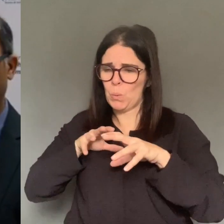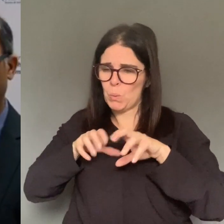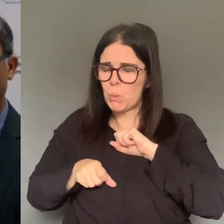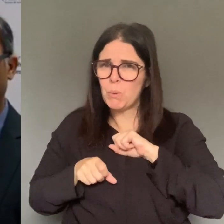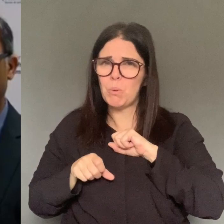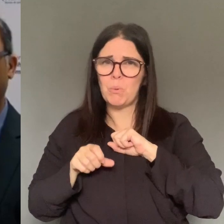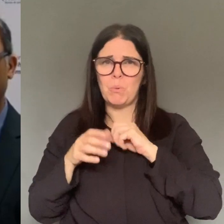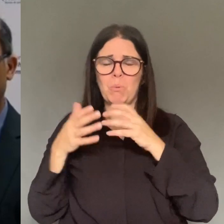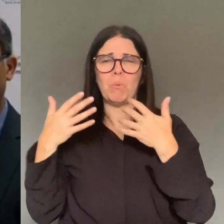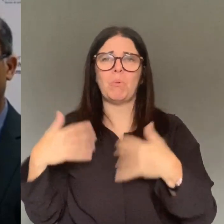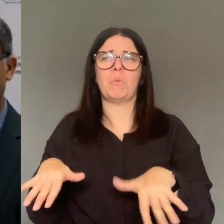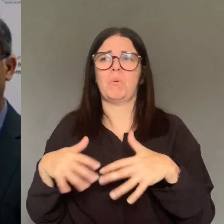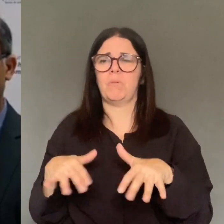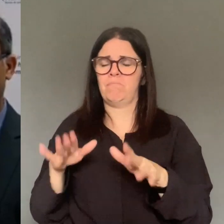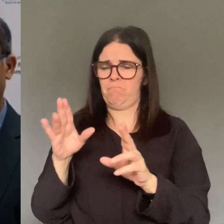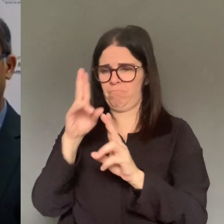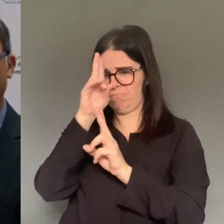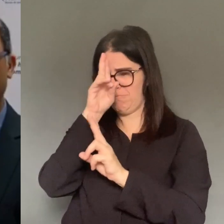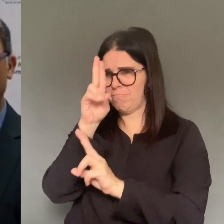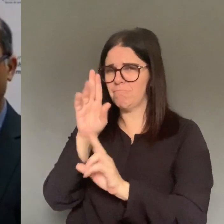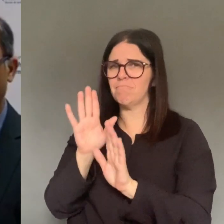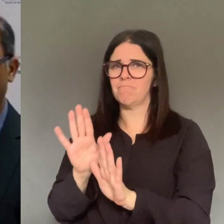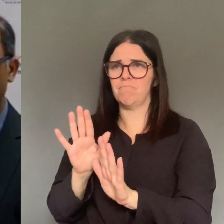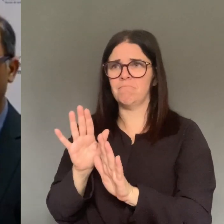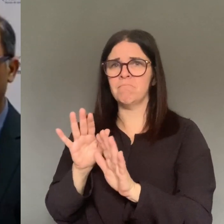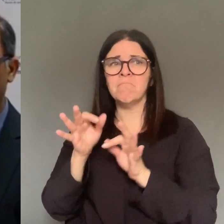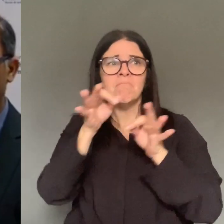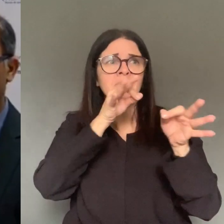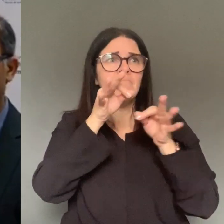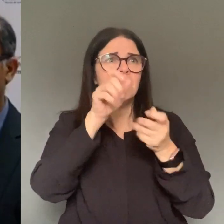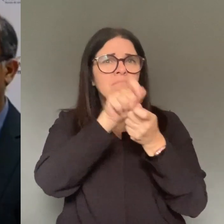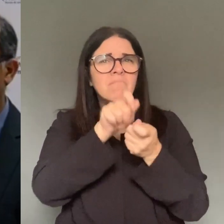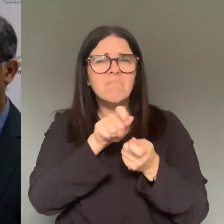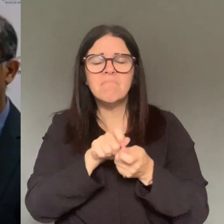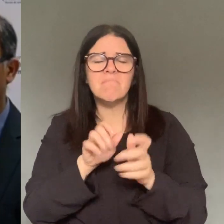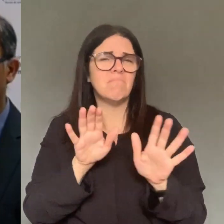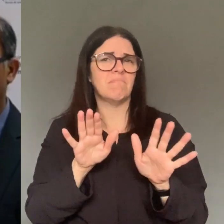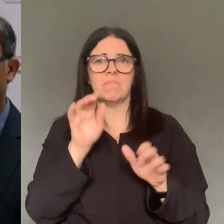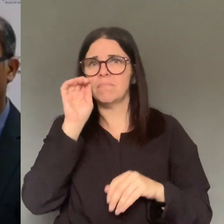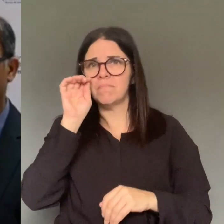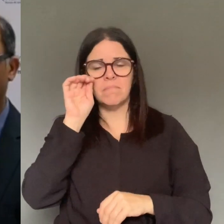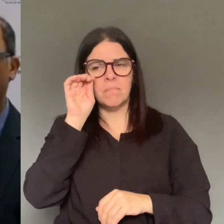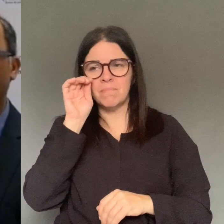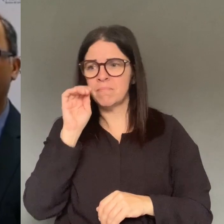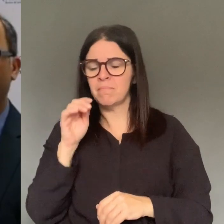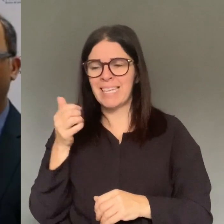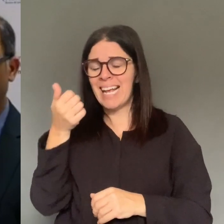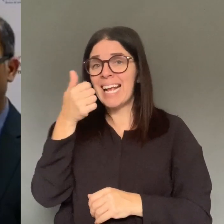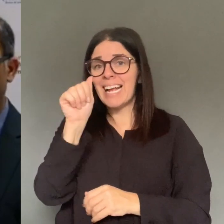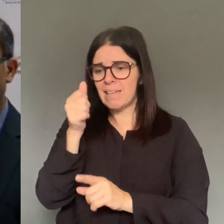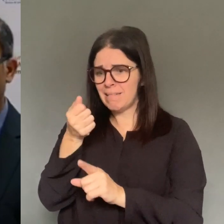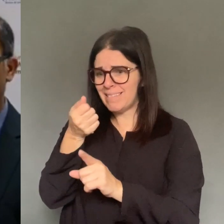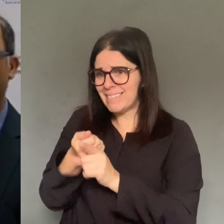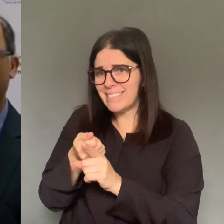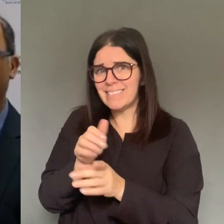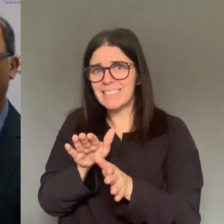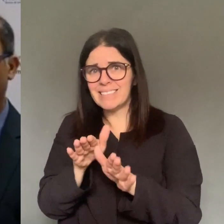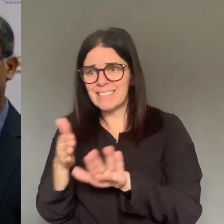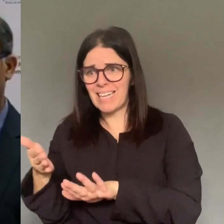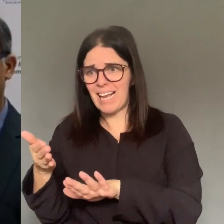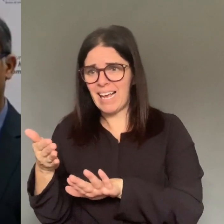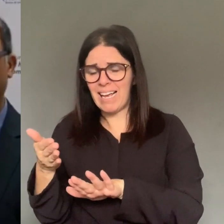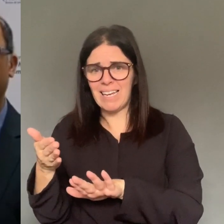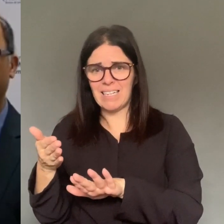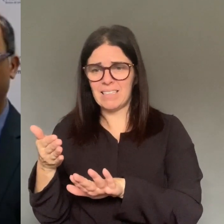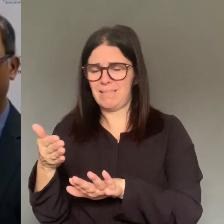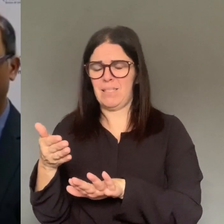community. We've received a lot of questions and requests to provide more details about individuals who have passed away, but we want to honor the privacy